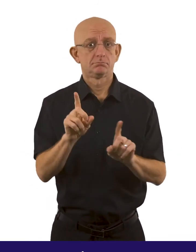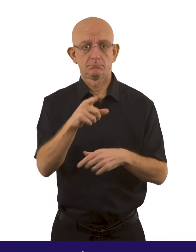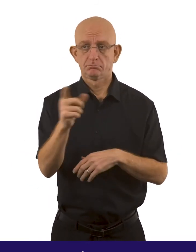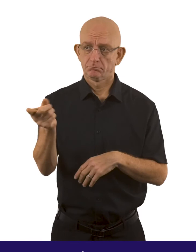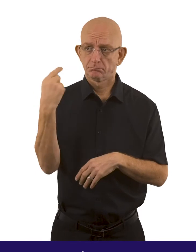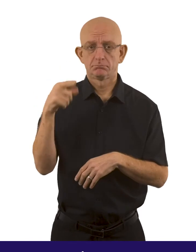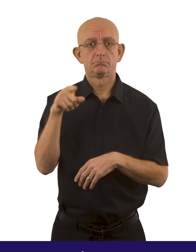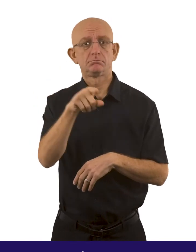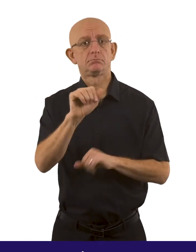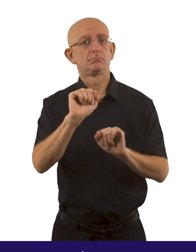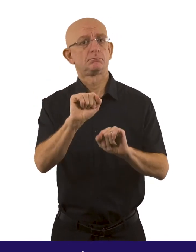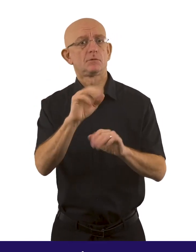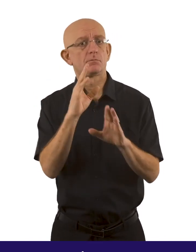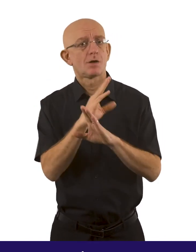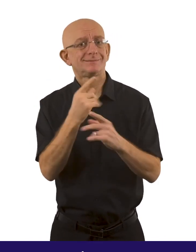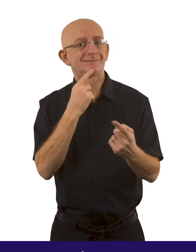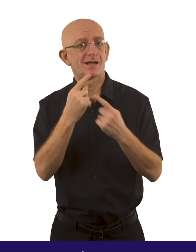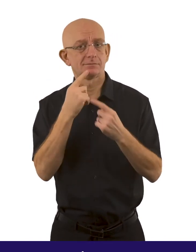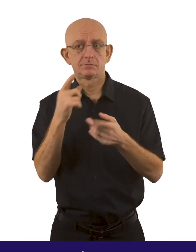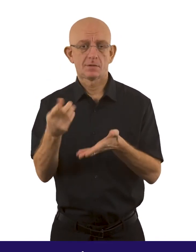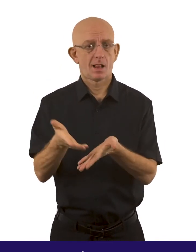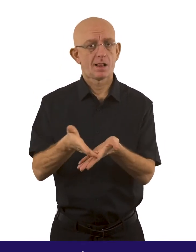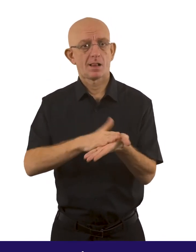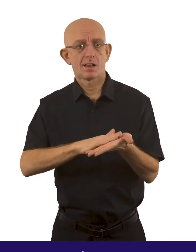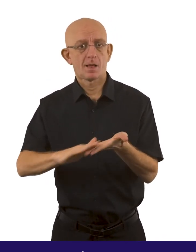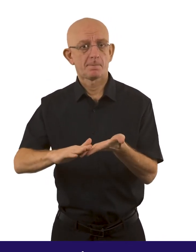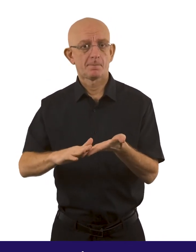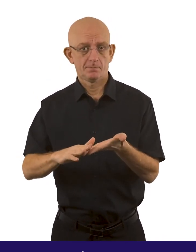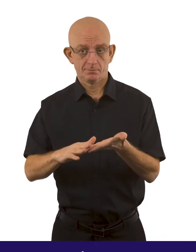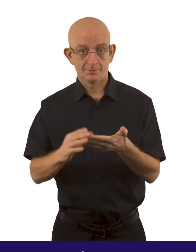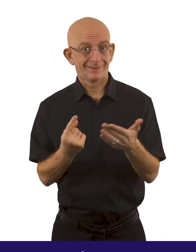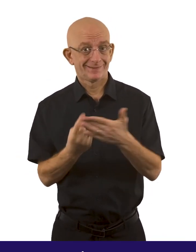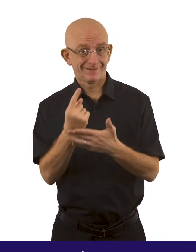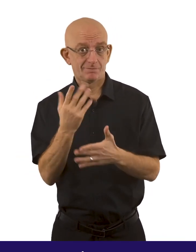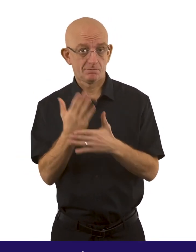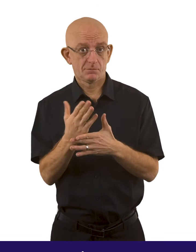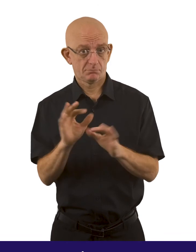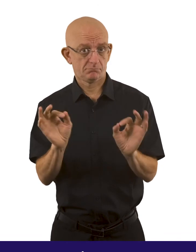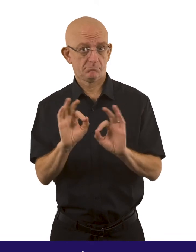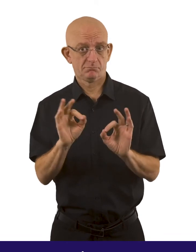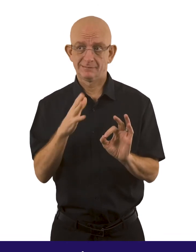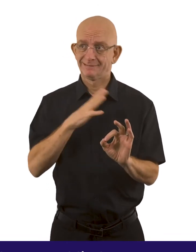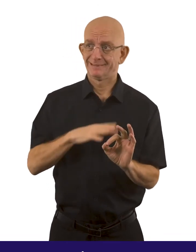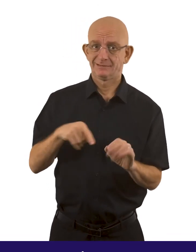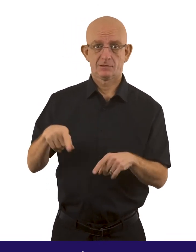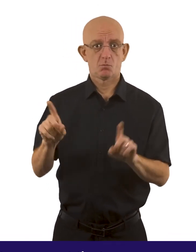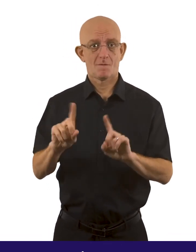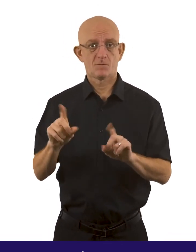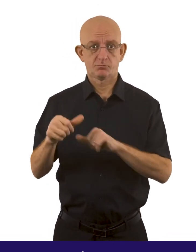You have the right to request that your personal data are erased if there is no longer a justification for them to be